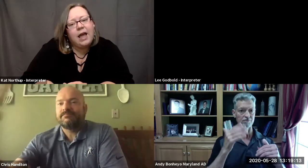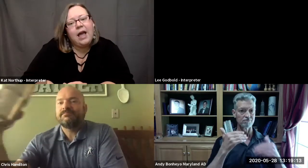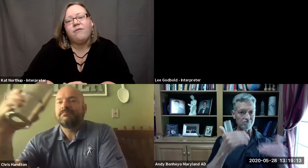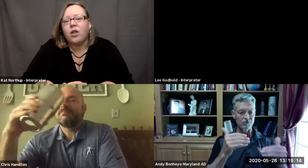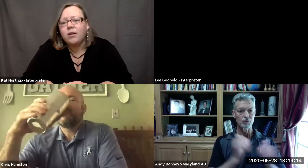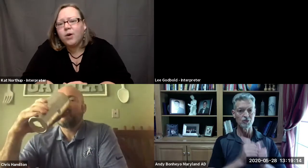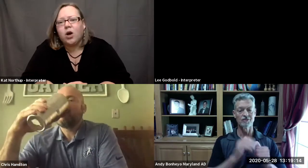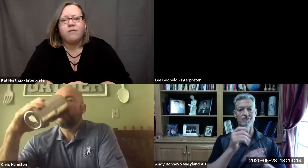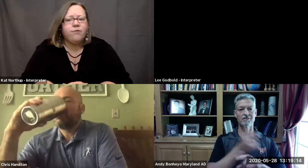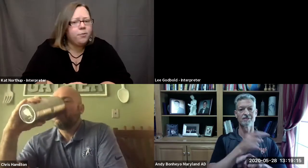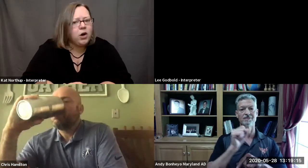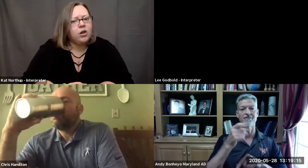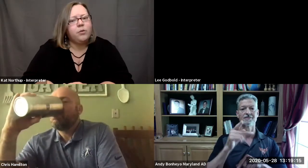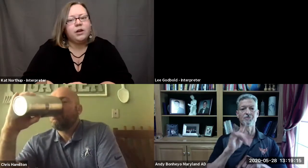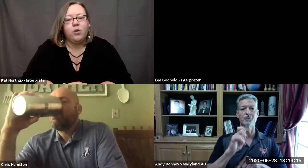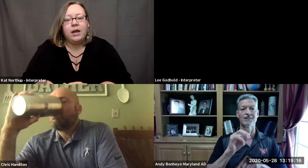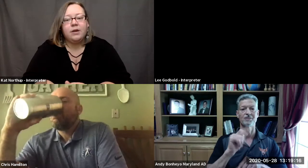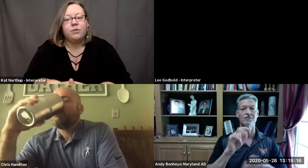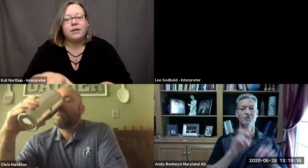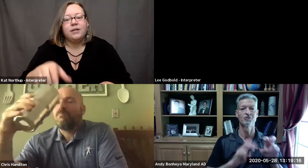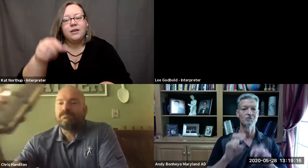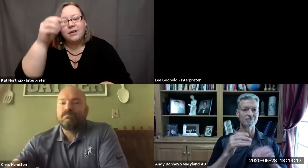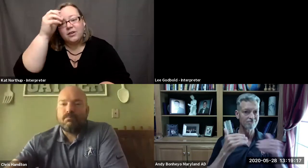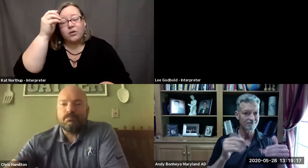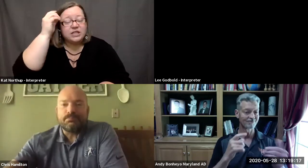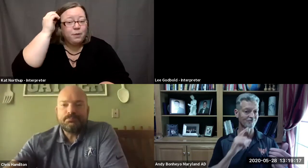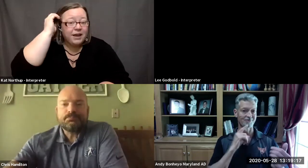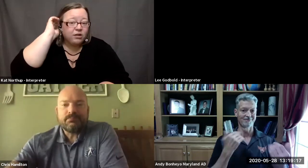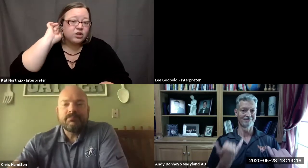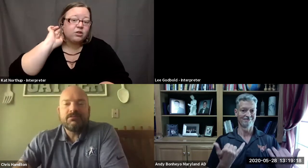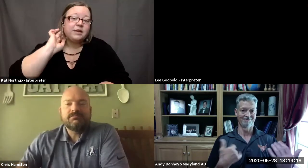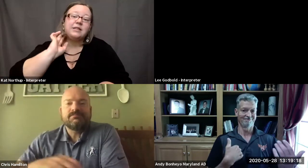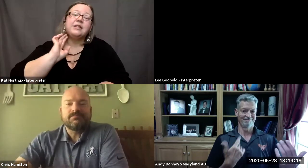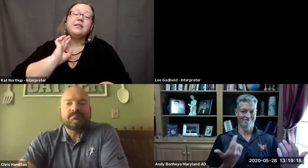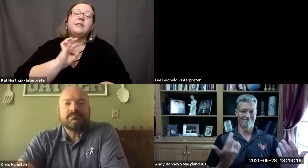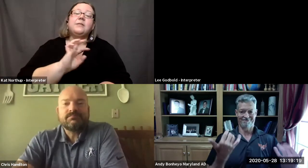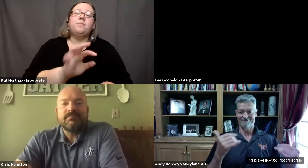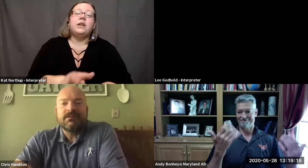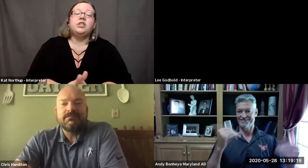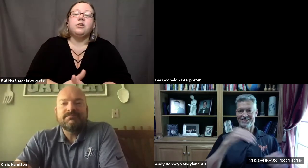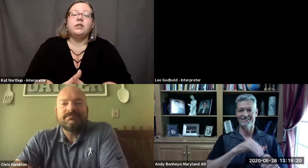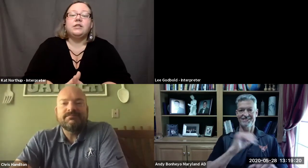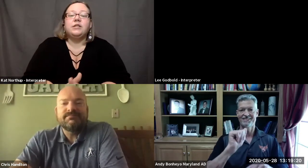have volleyball and football? Are we going to go ahead with, you know, the spike out tournament? next year. And